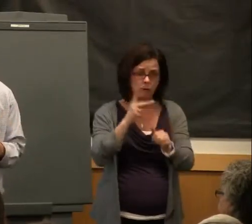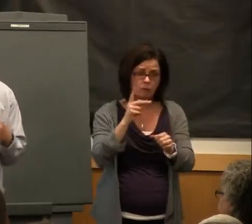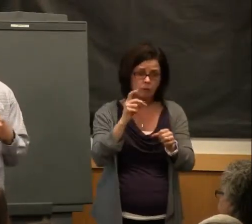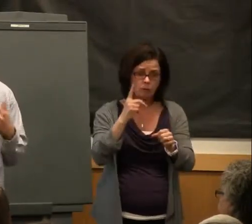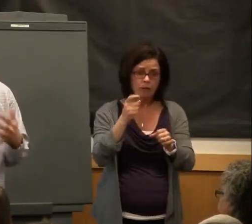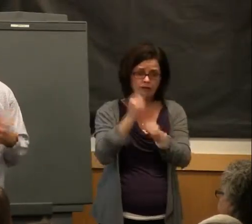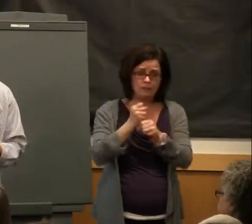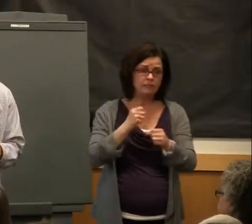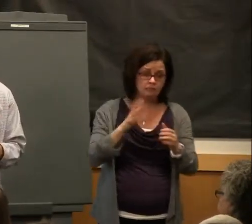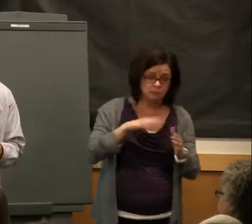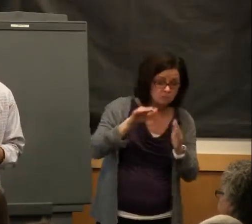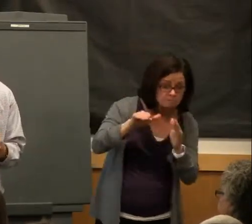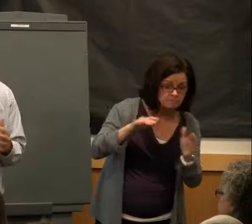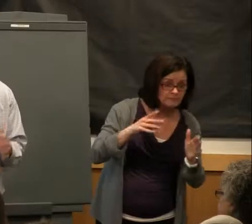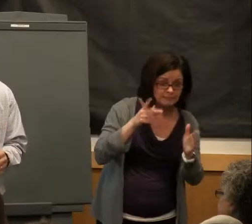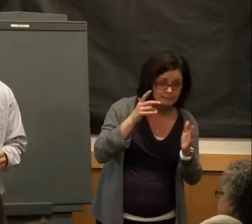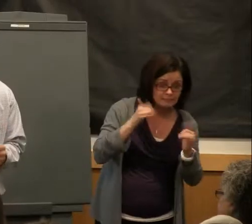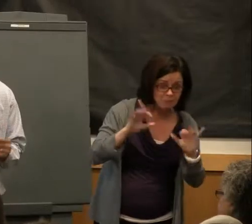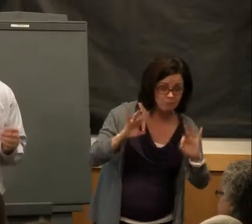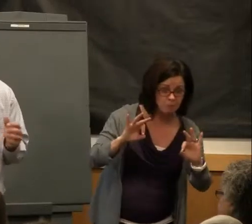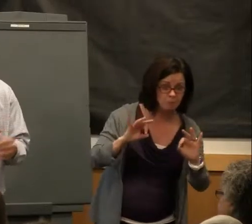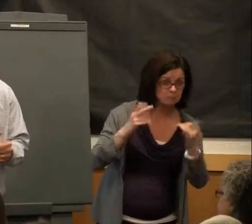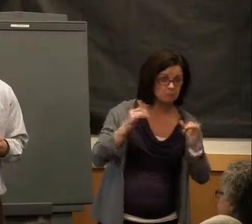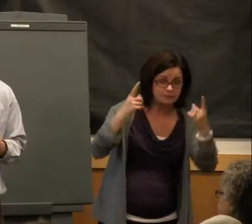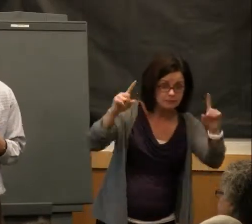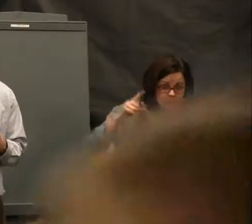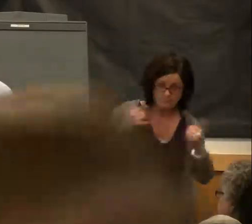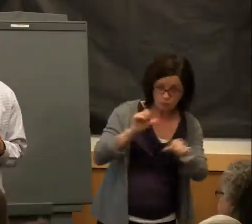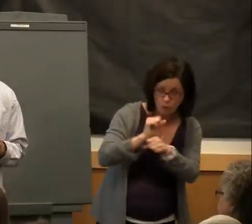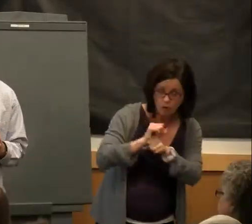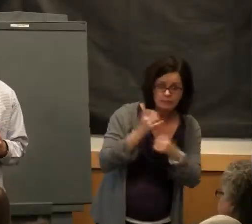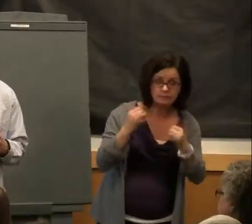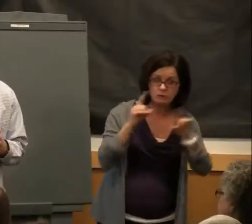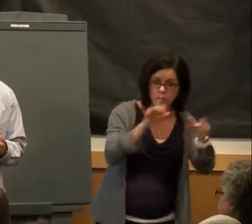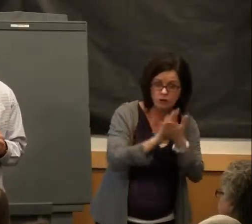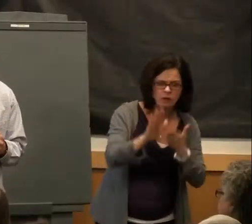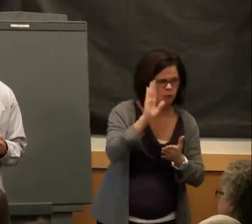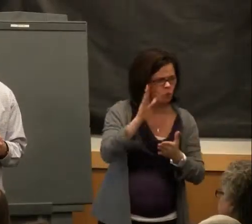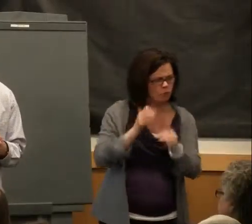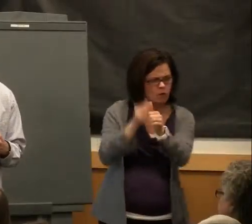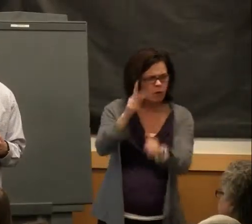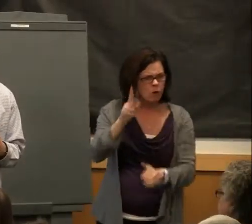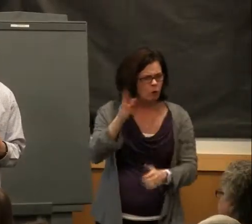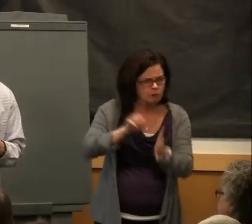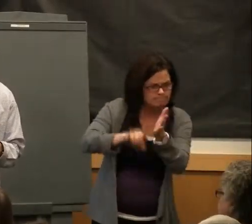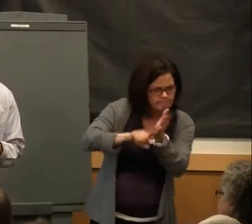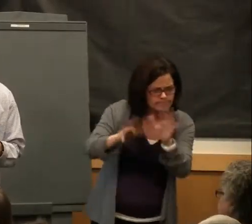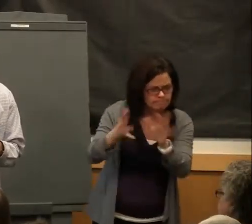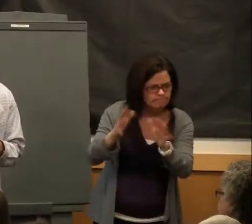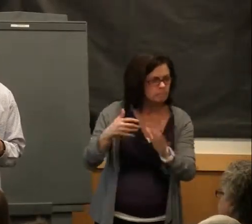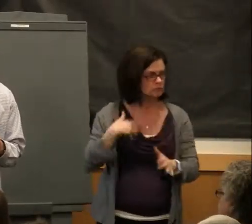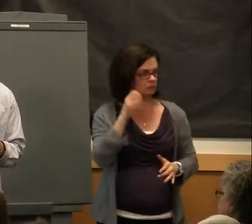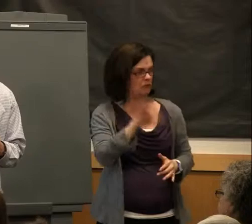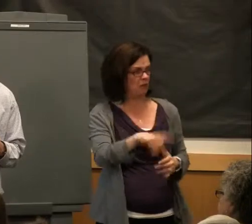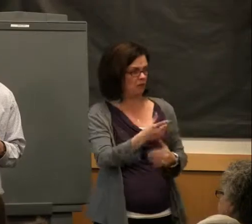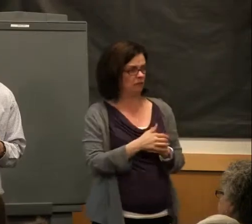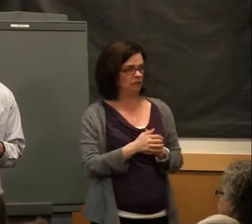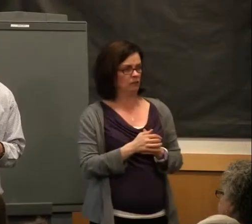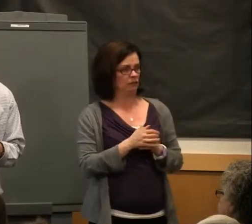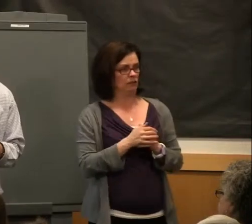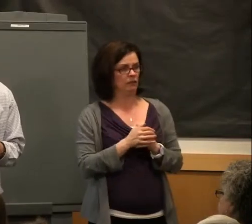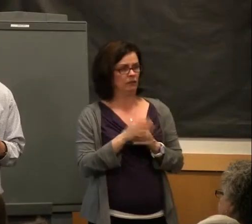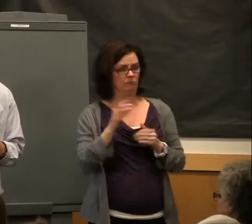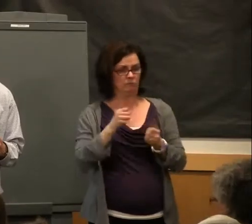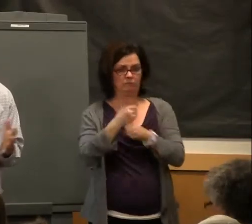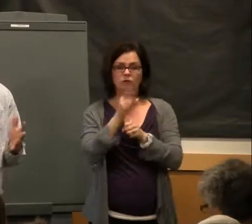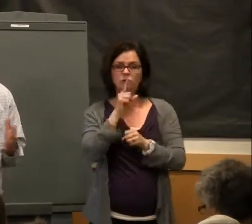on track, that you're still successful, that you're still working, that you're still going to school, that you're doing those things that are going to help you